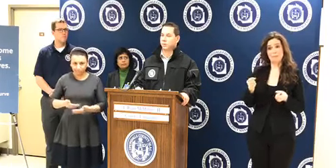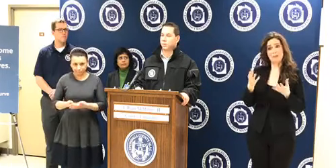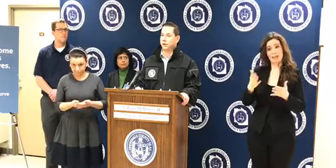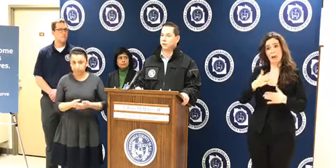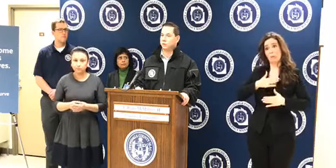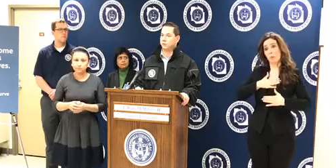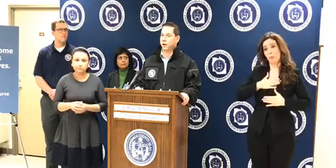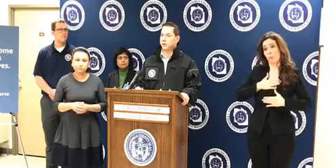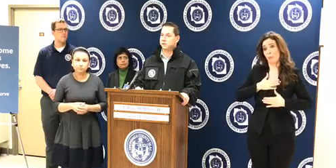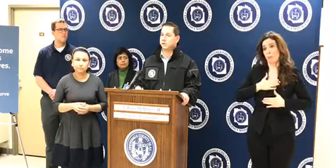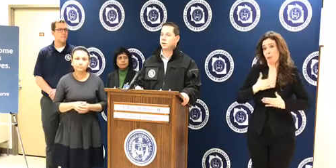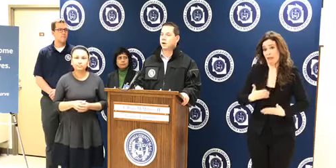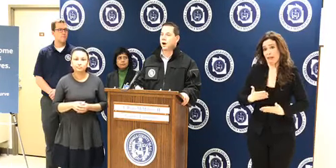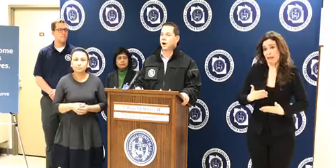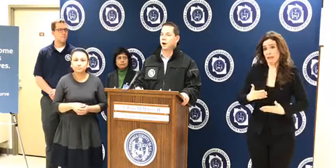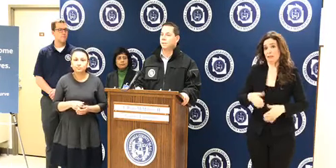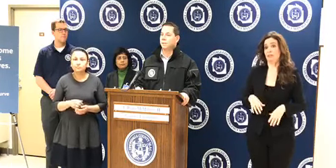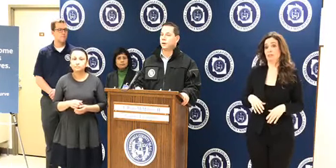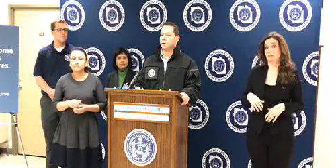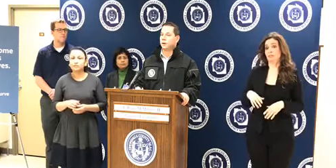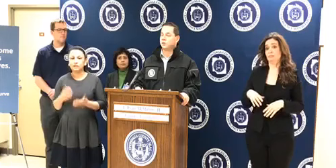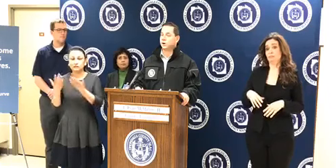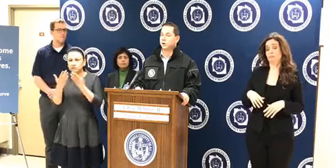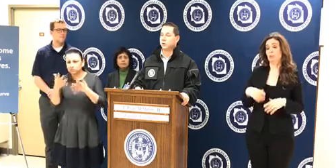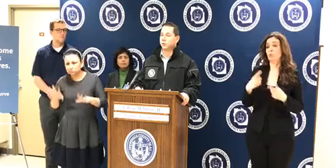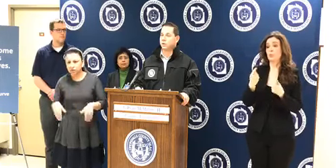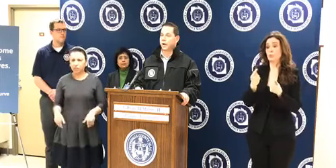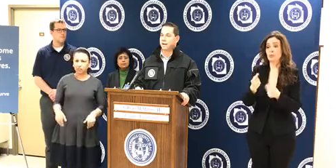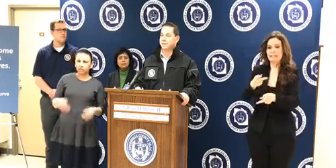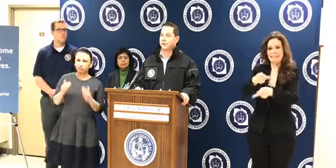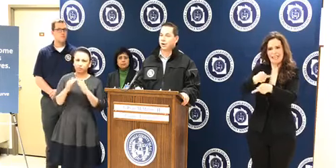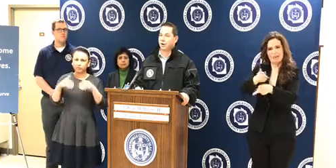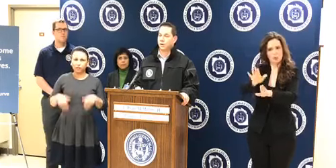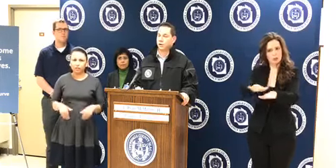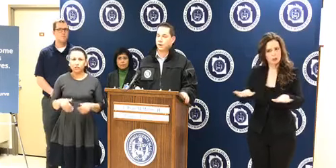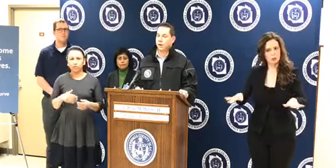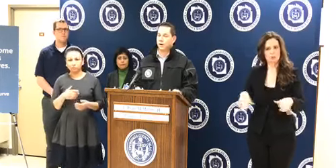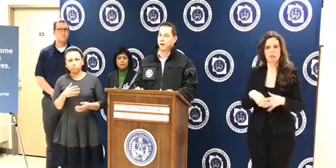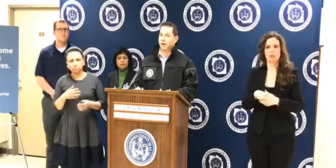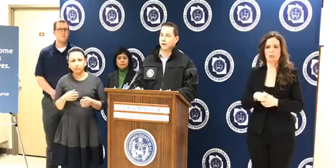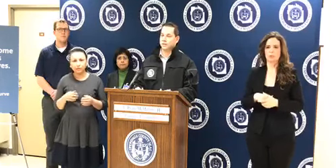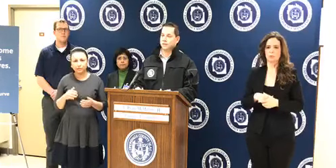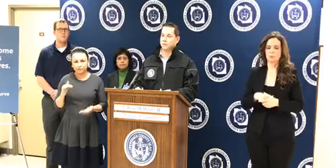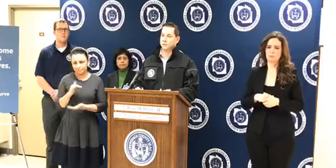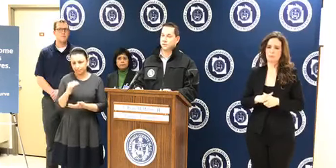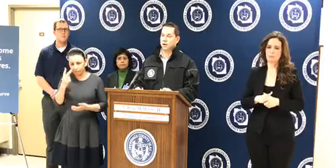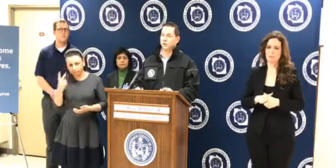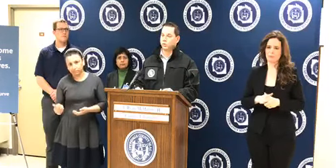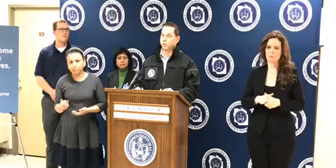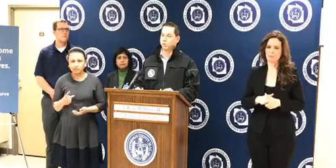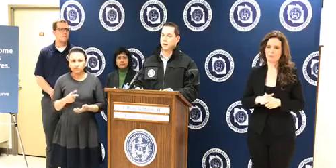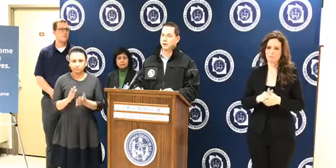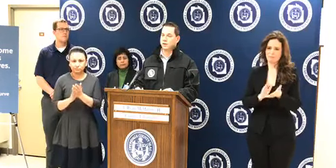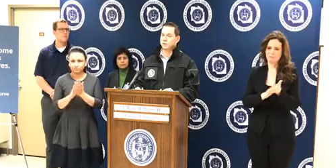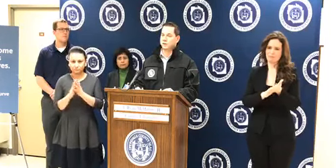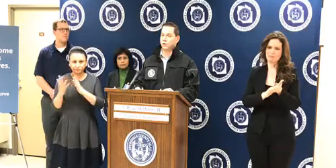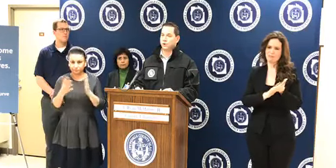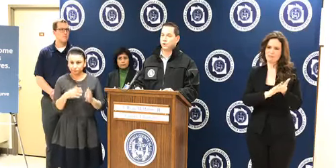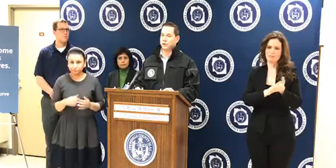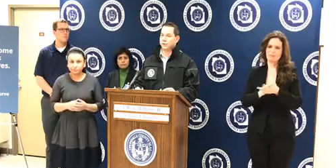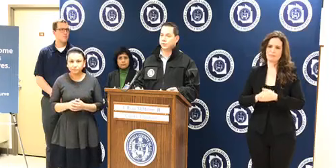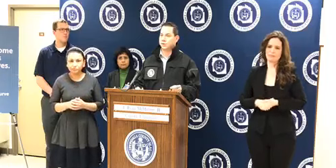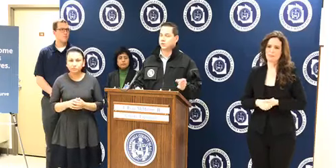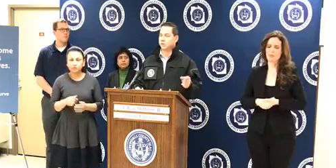not going to be playing with their friends. Certainly, we will ask all high schools to